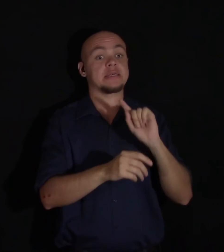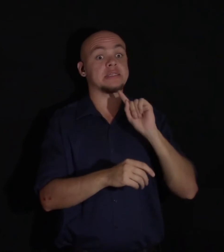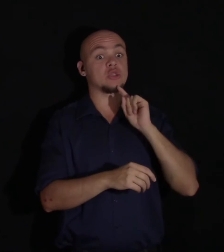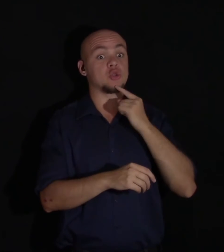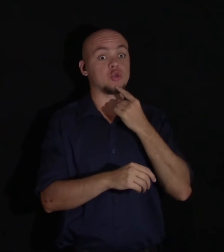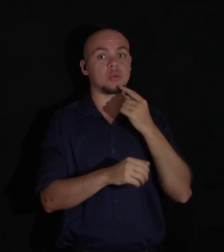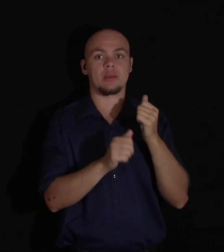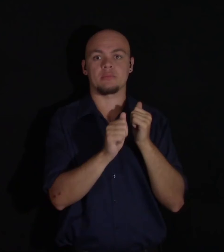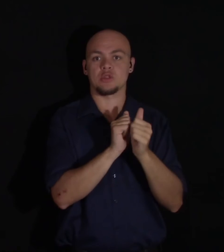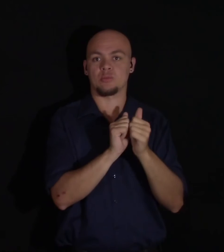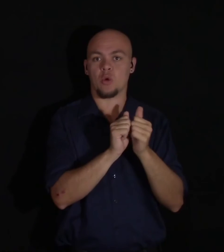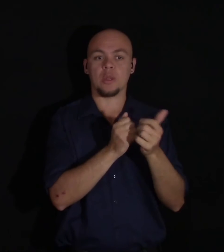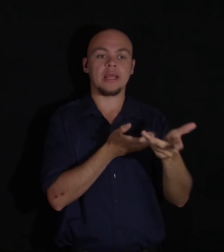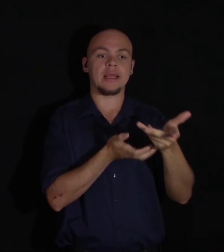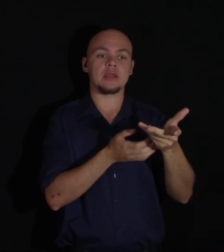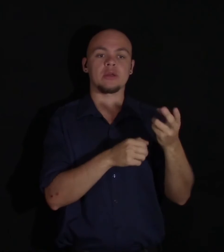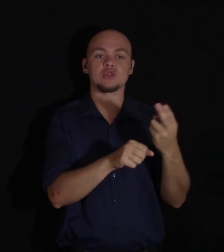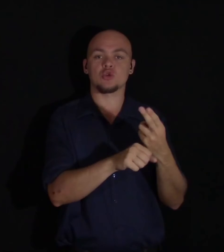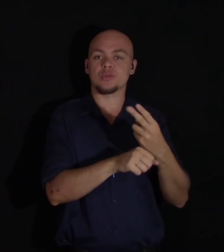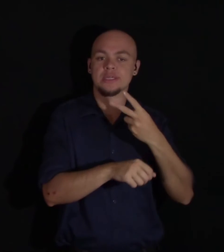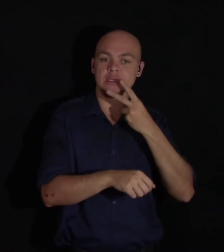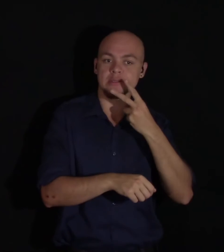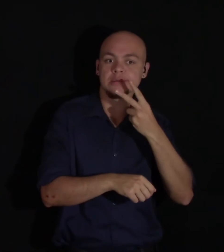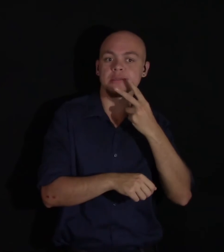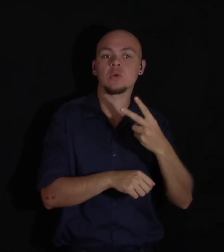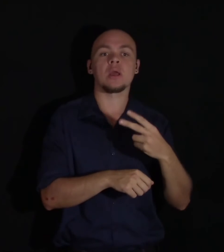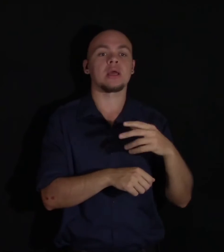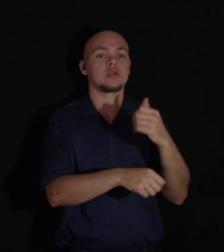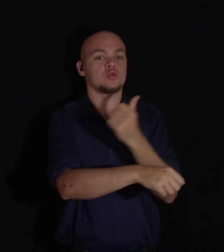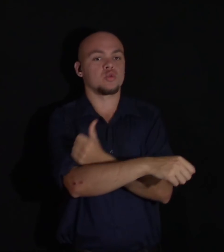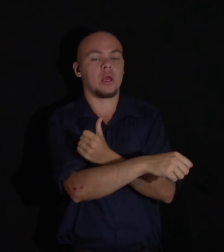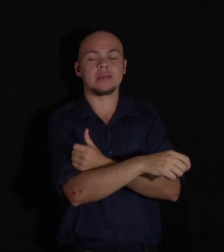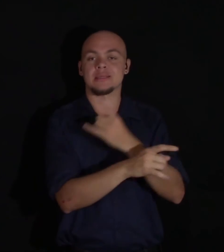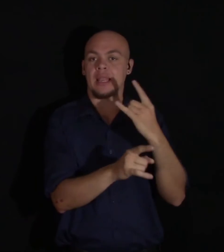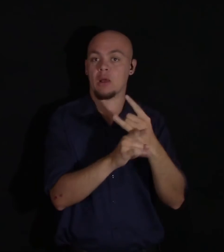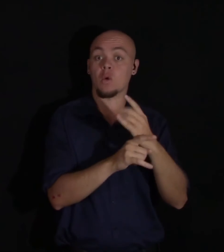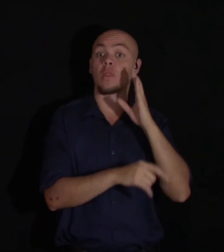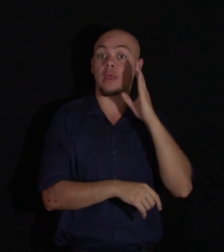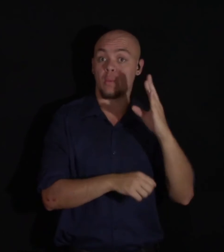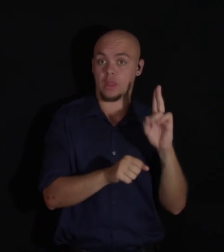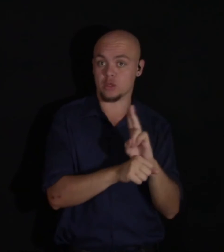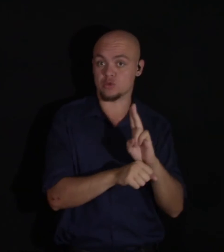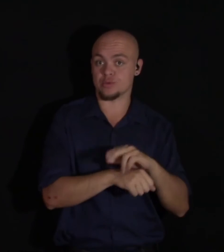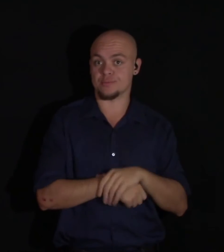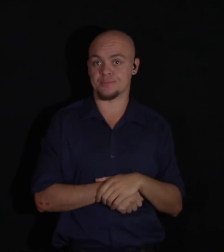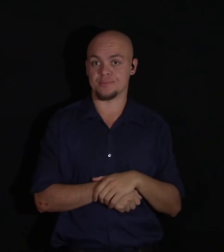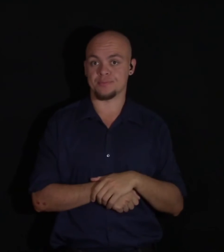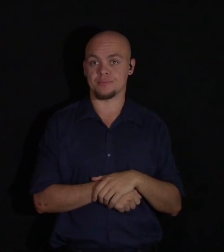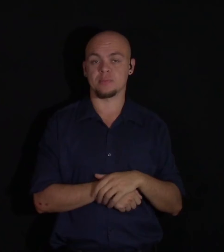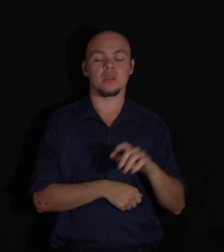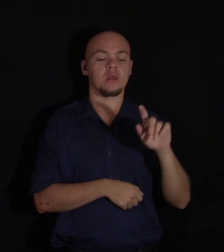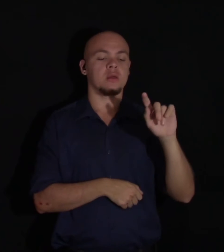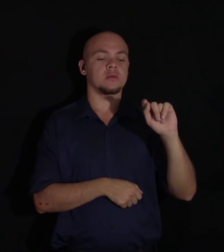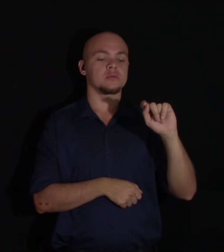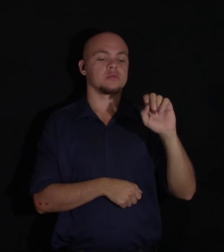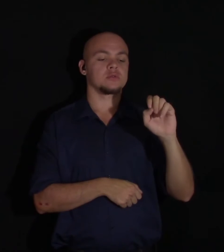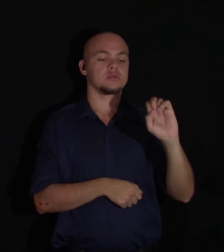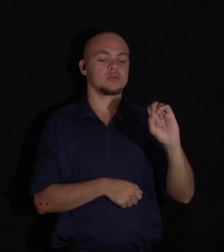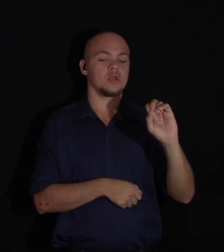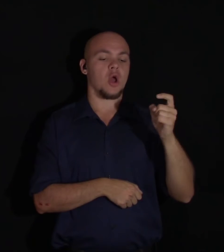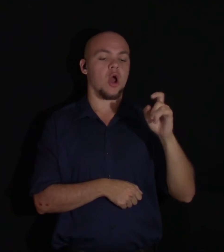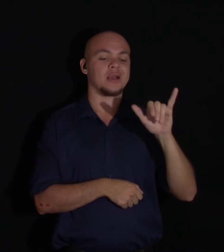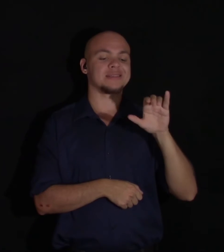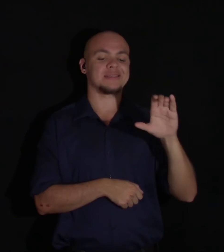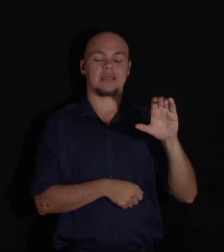sports, engage in the use of cigarettes, drugs, and alcohol. Not only does toxic masculinity leave